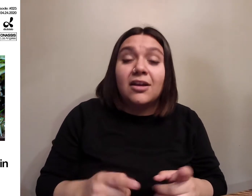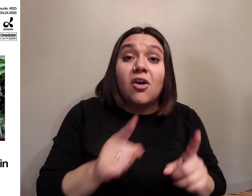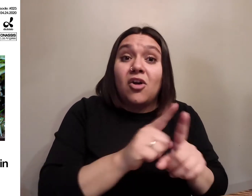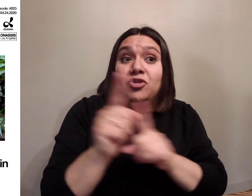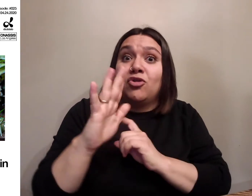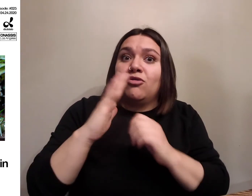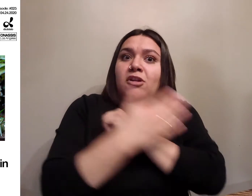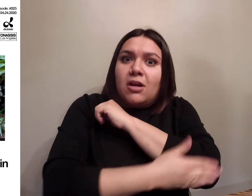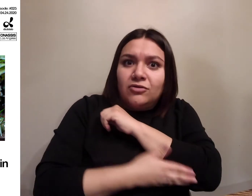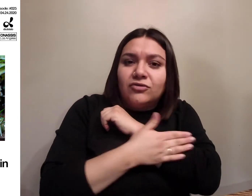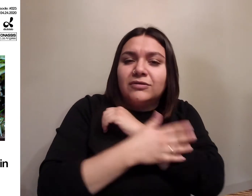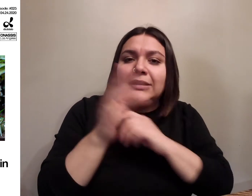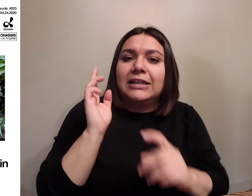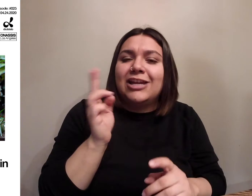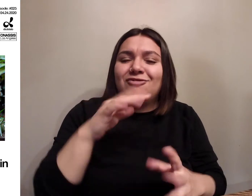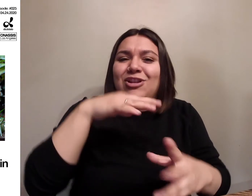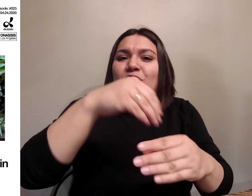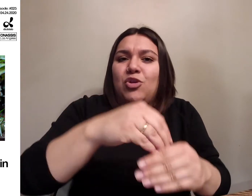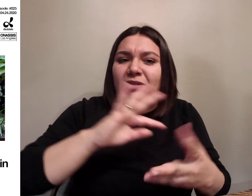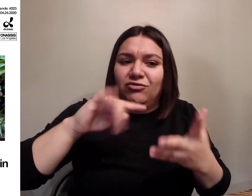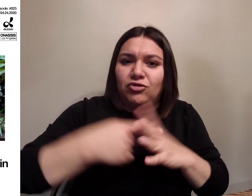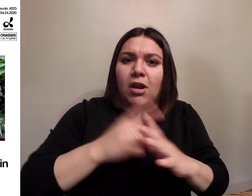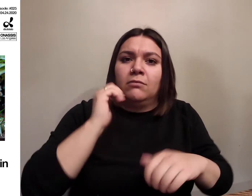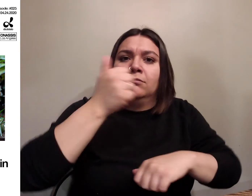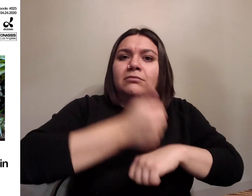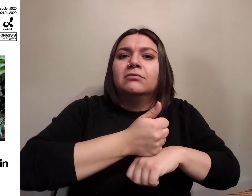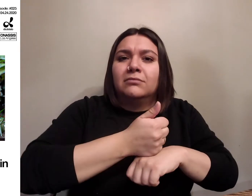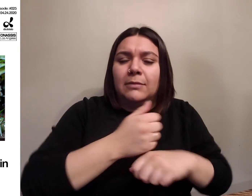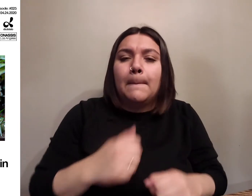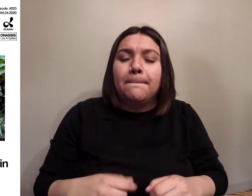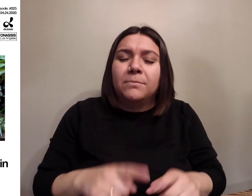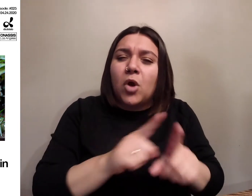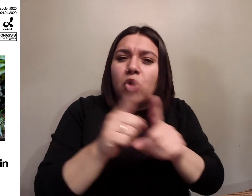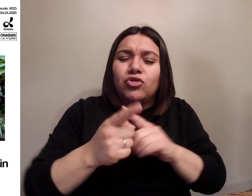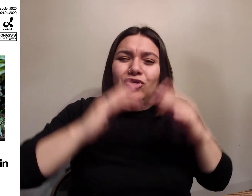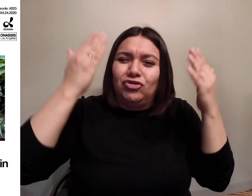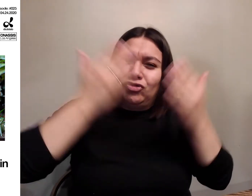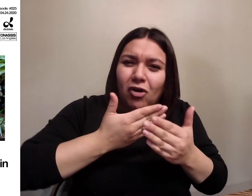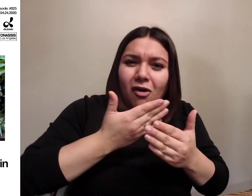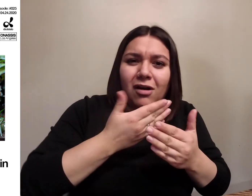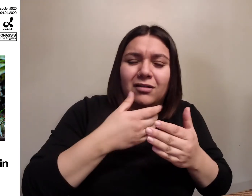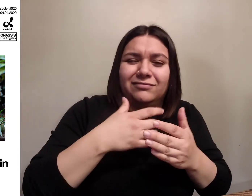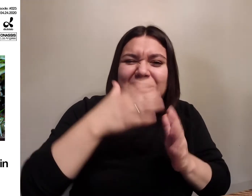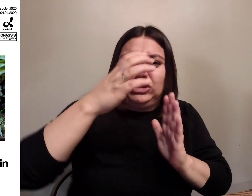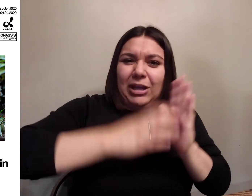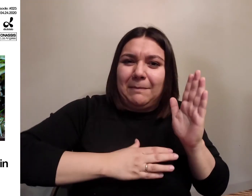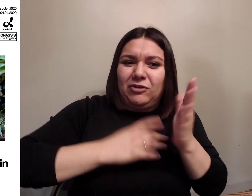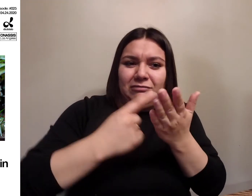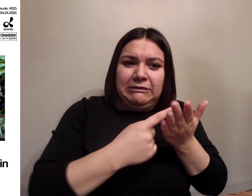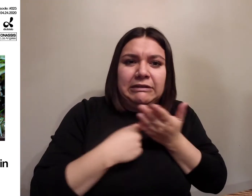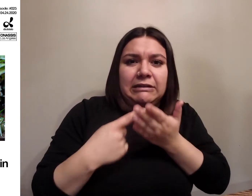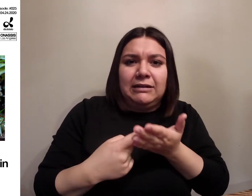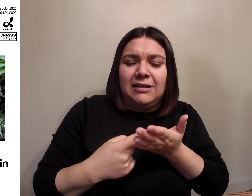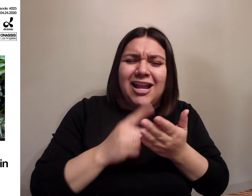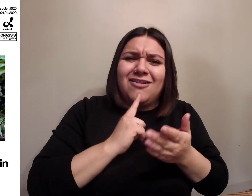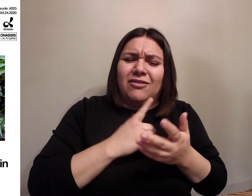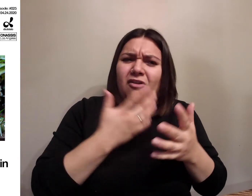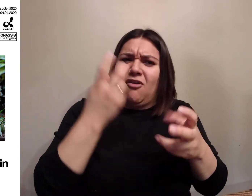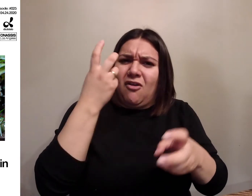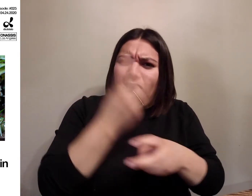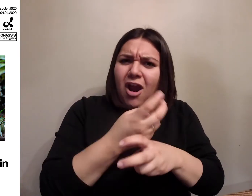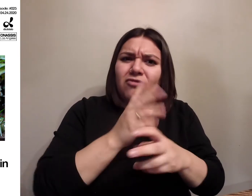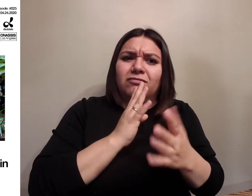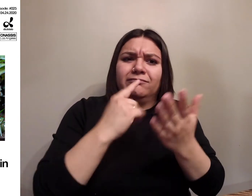don't know much about their own family history, let alone, the country's history, including its